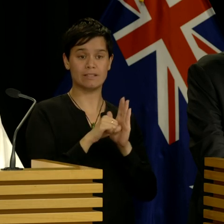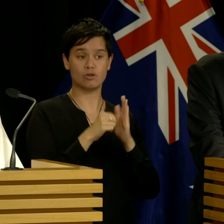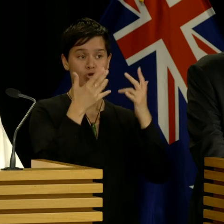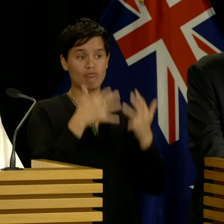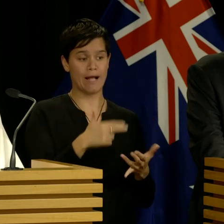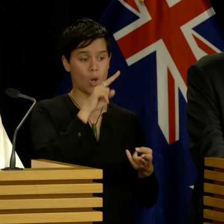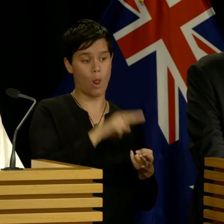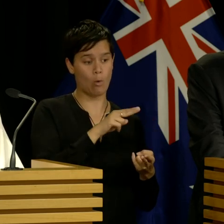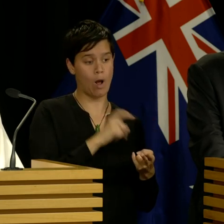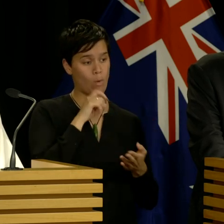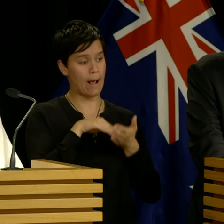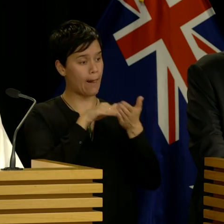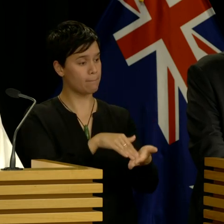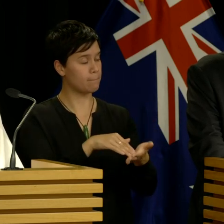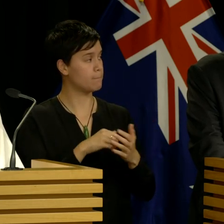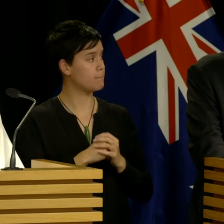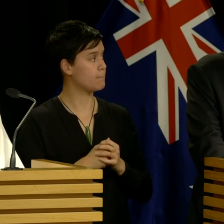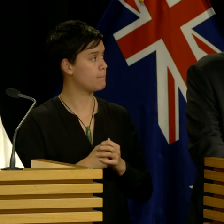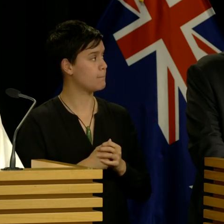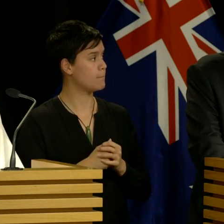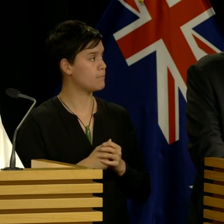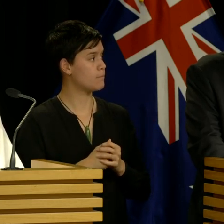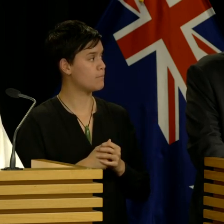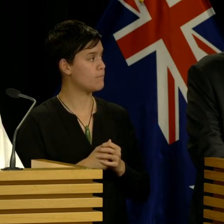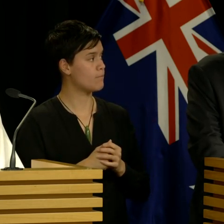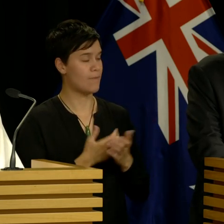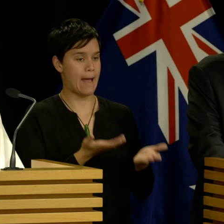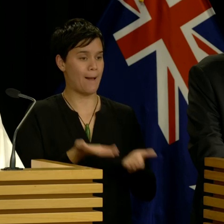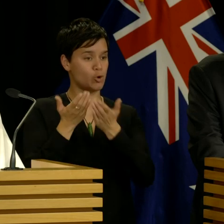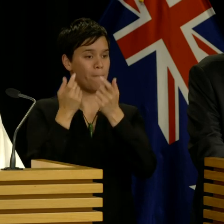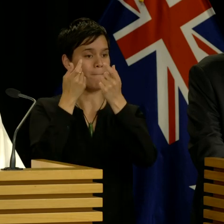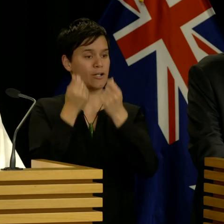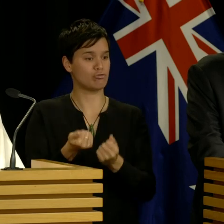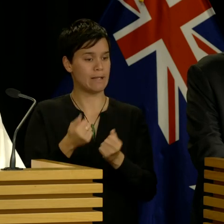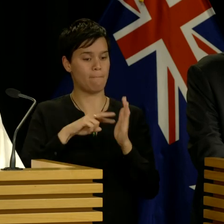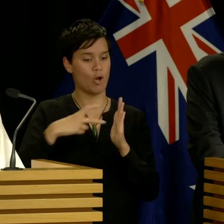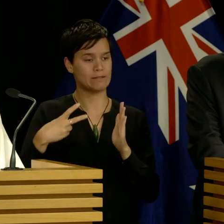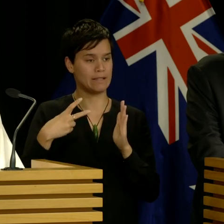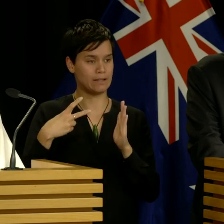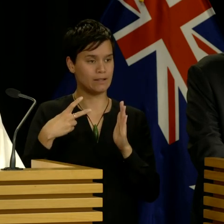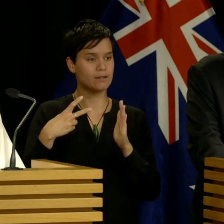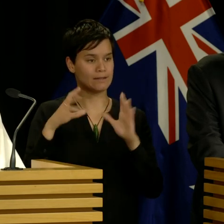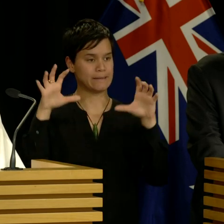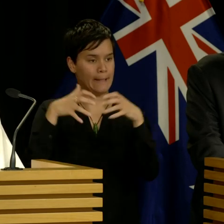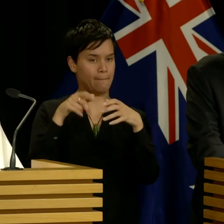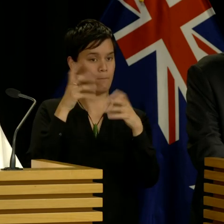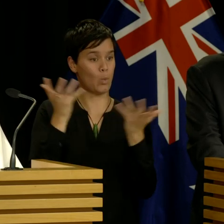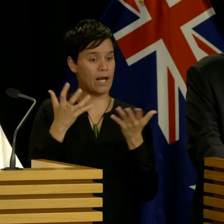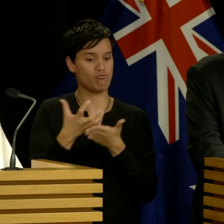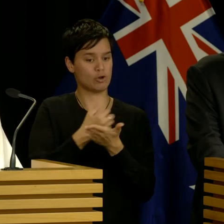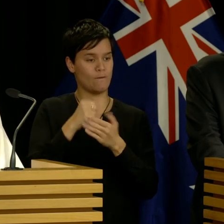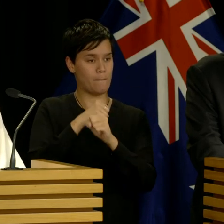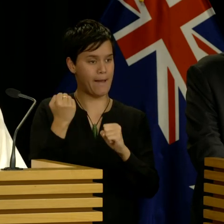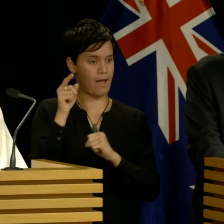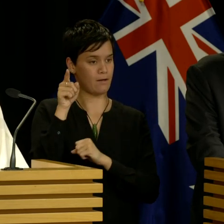help? Well, obviously that's an independent decision for the Monetary Policy Committee of the Reserve Bank. I've met with the Reserve